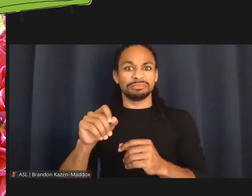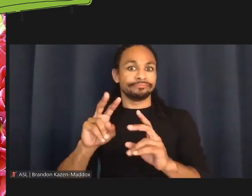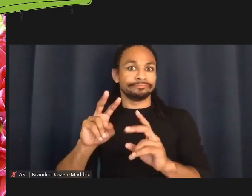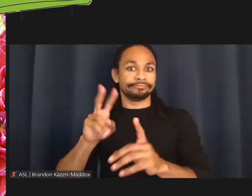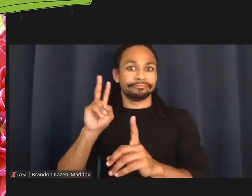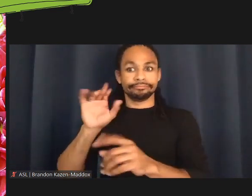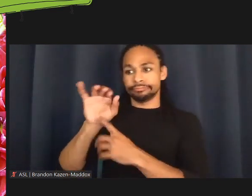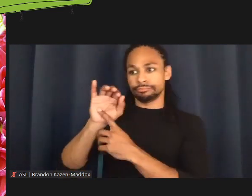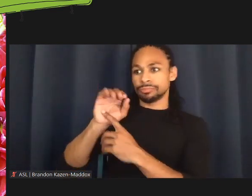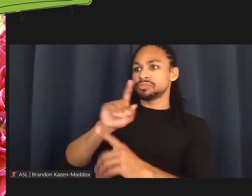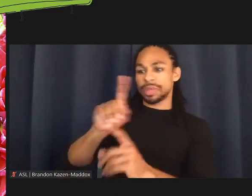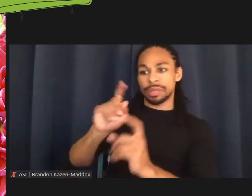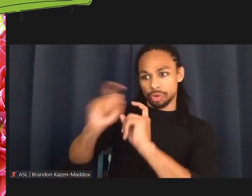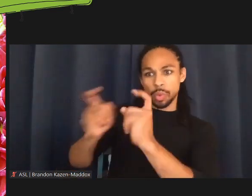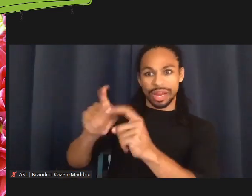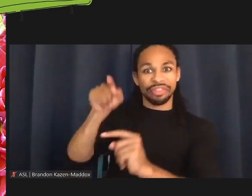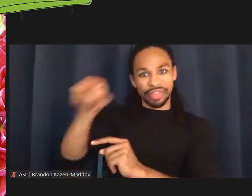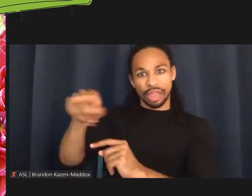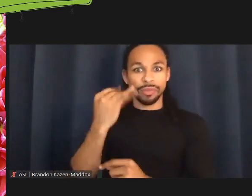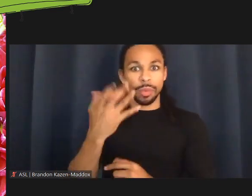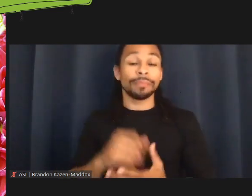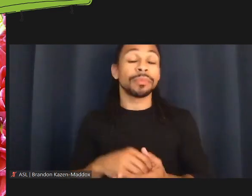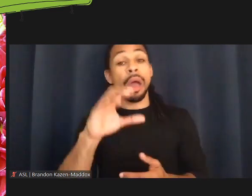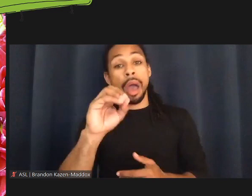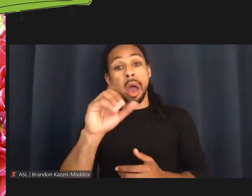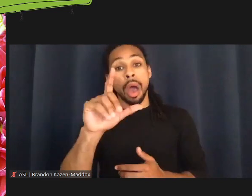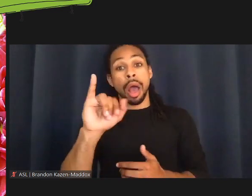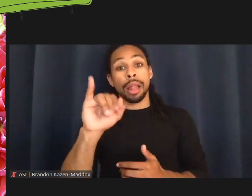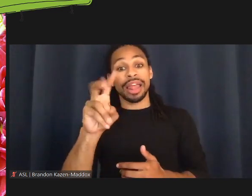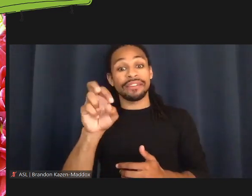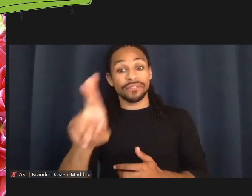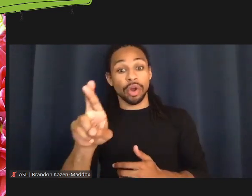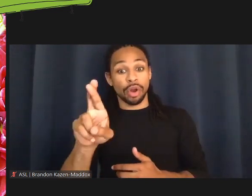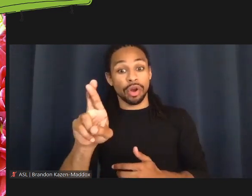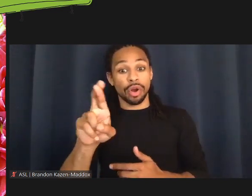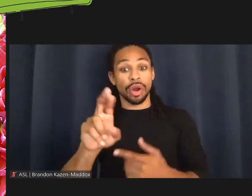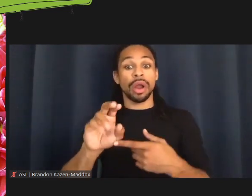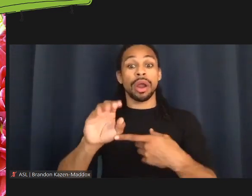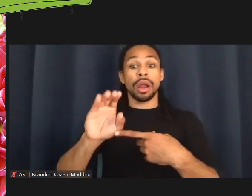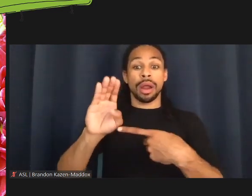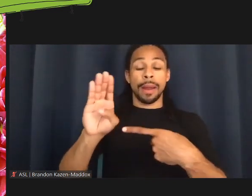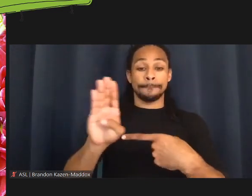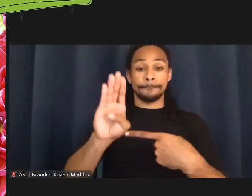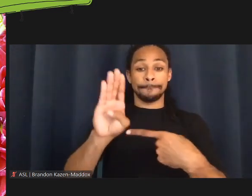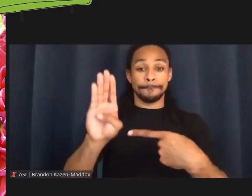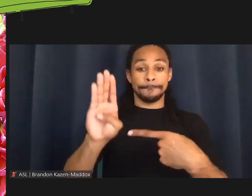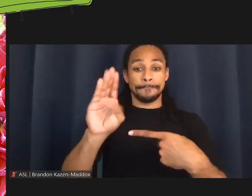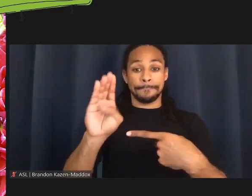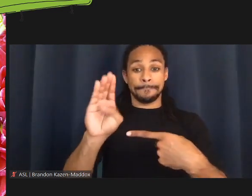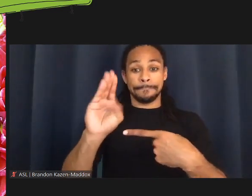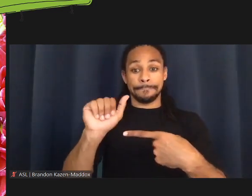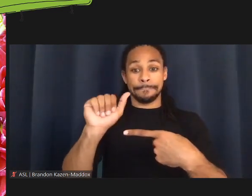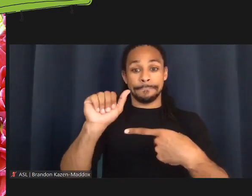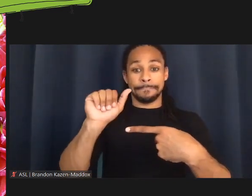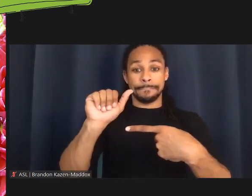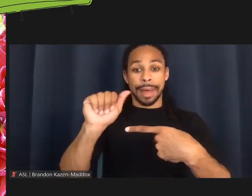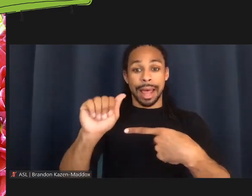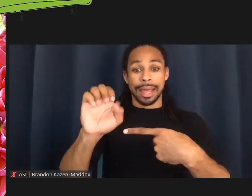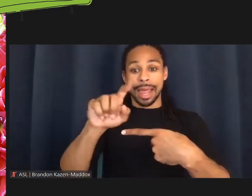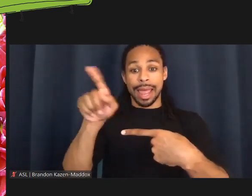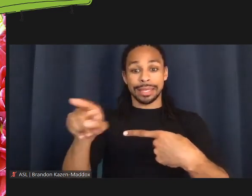Baez Bendorf. Oliver Baez Bendorf is the author of 2 books of poetry, Advantages of Being